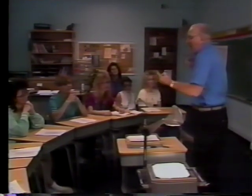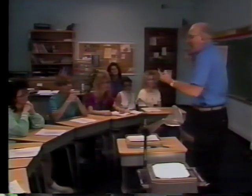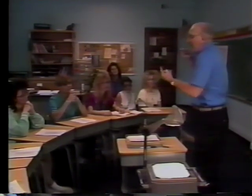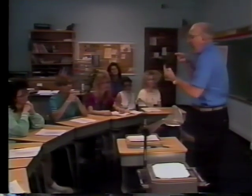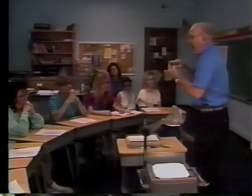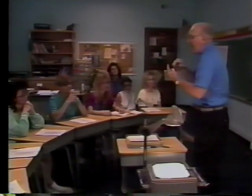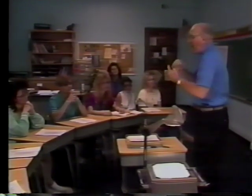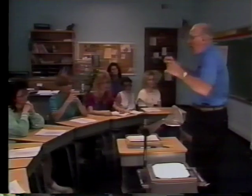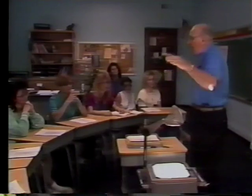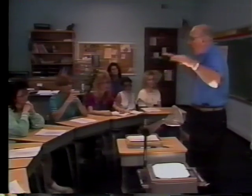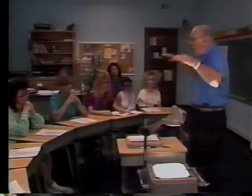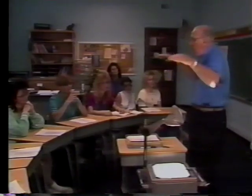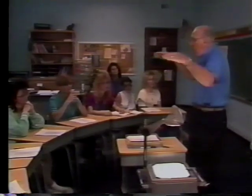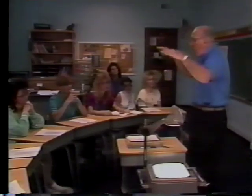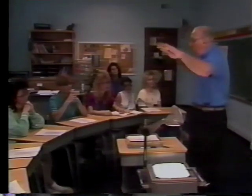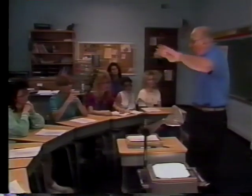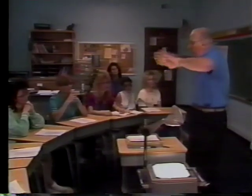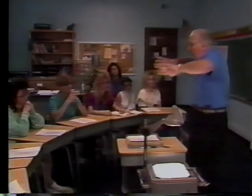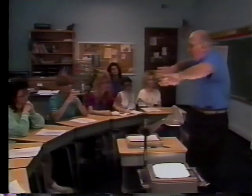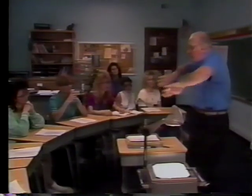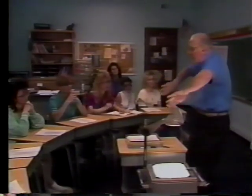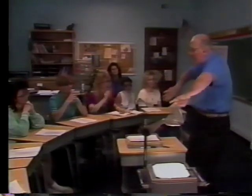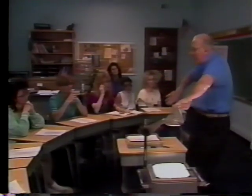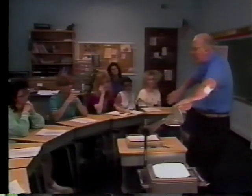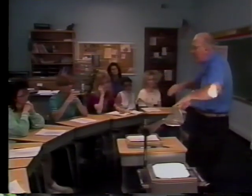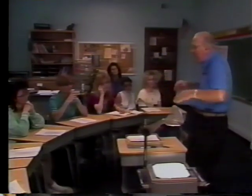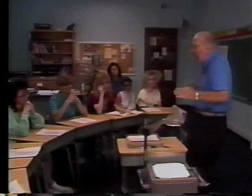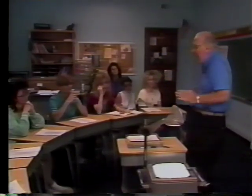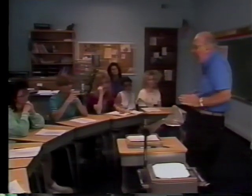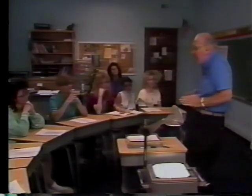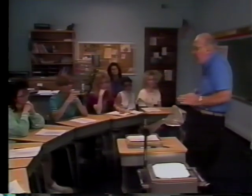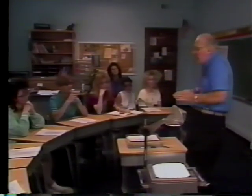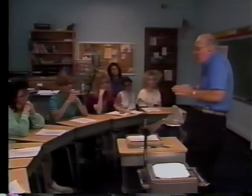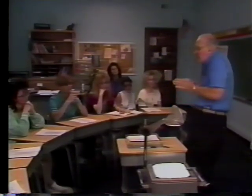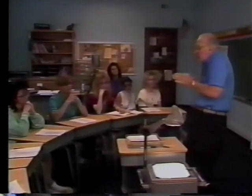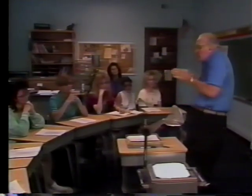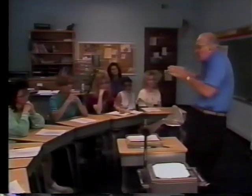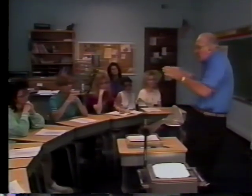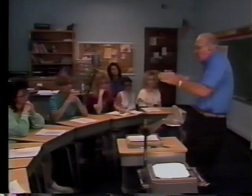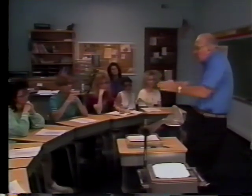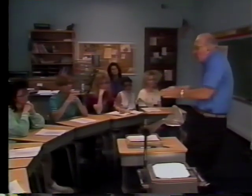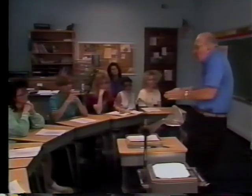And then a quarry pad.